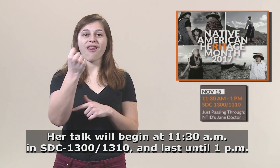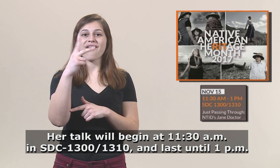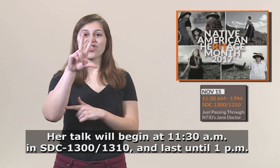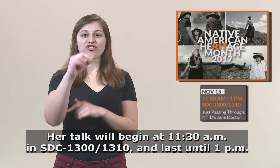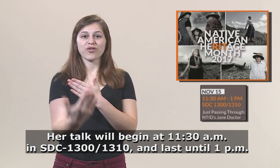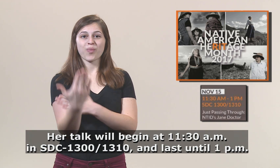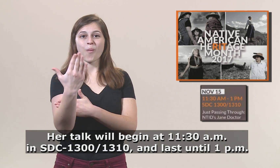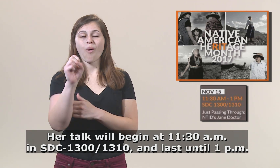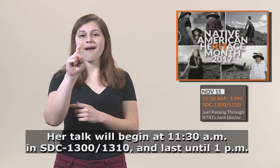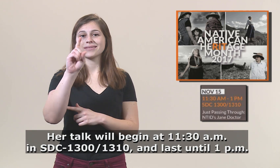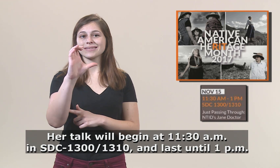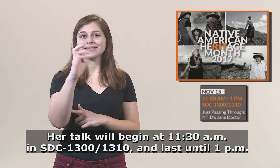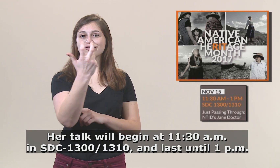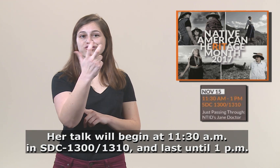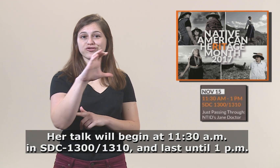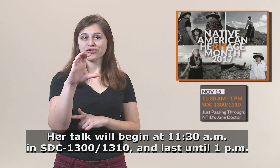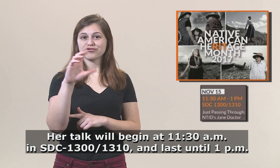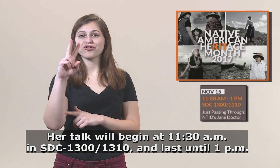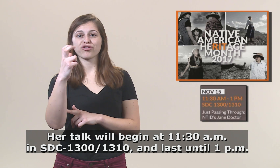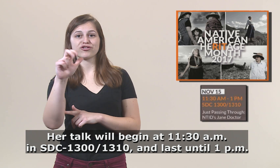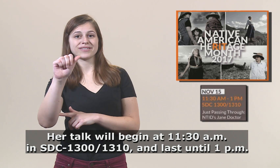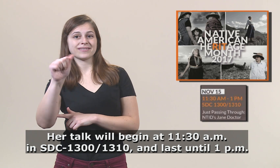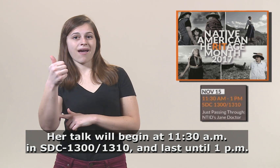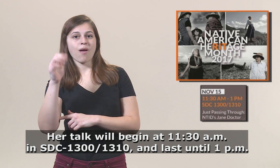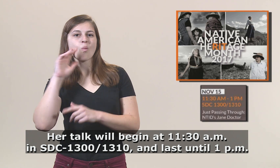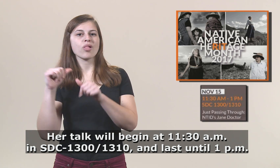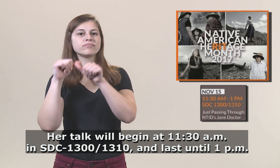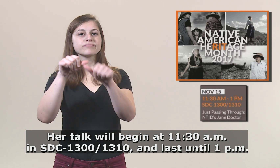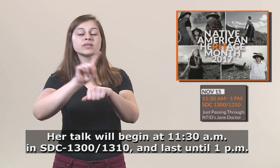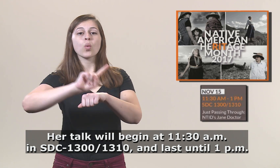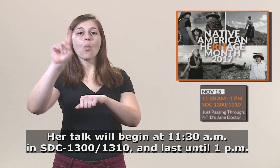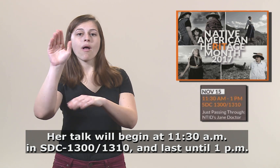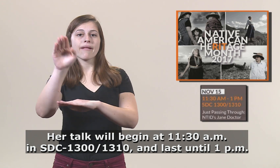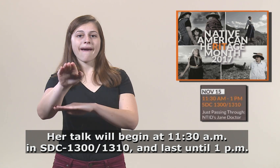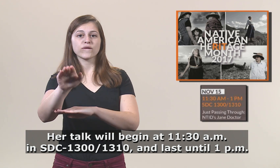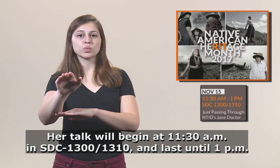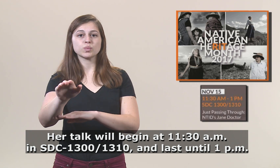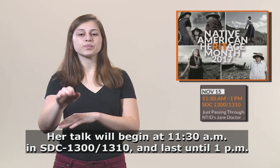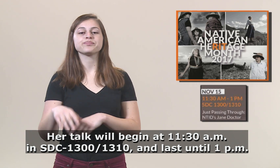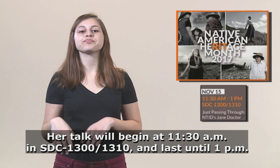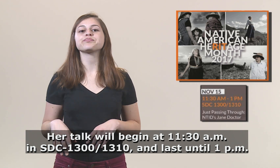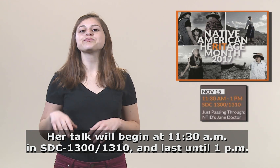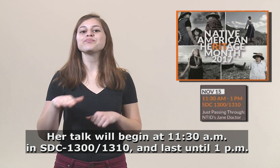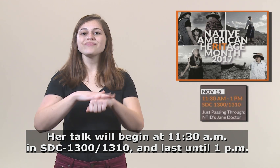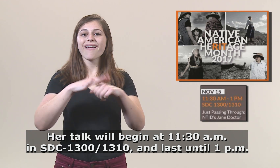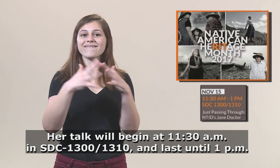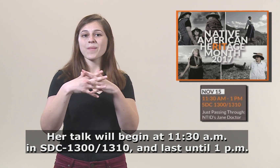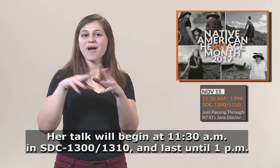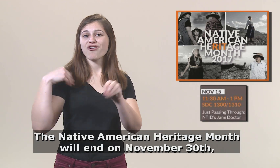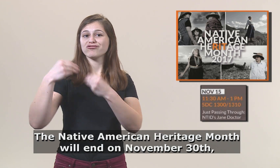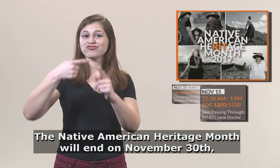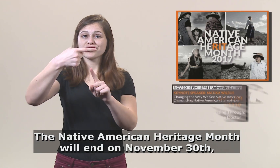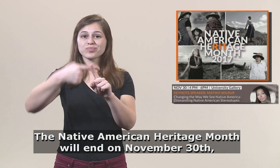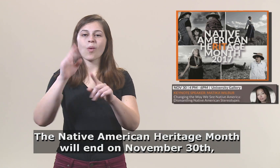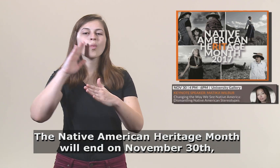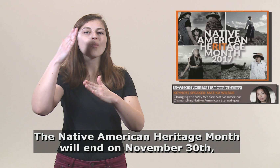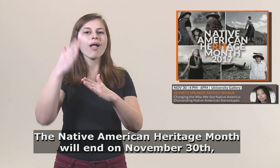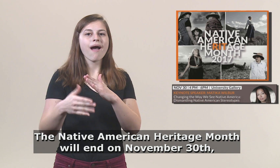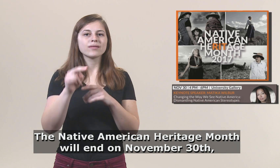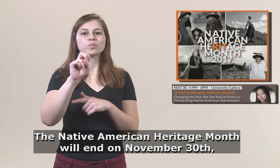at 11:30 a.m. in SDC 1300-1310 and last until 1 p.m. The Native American Heritage